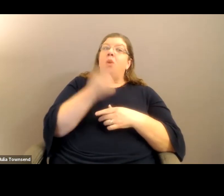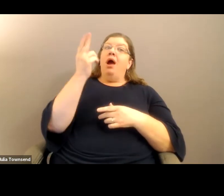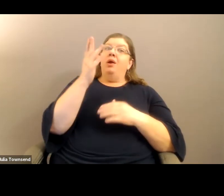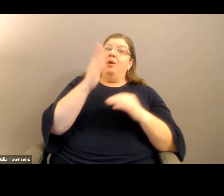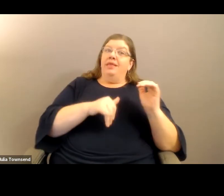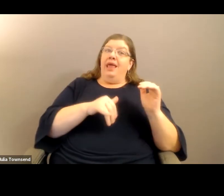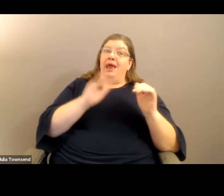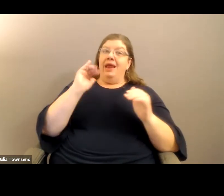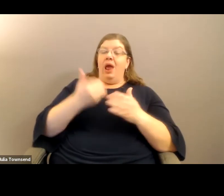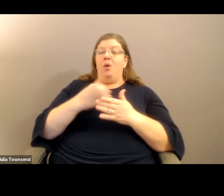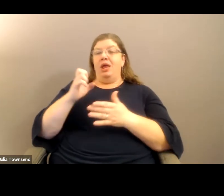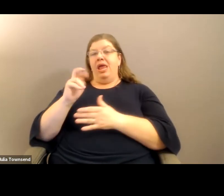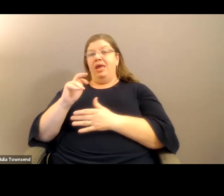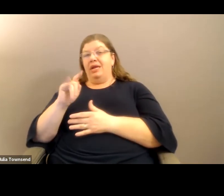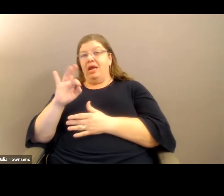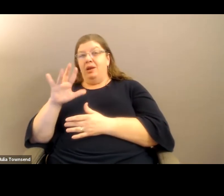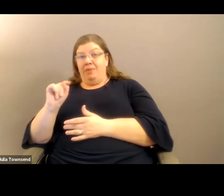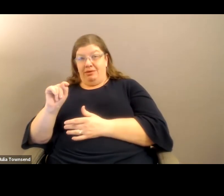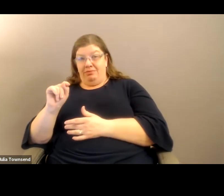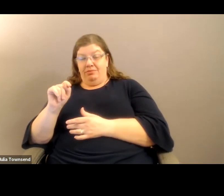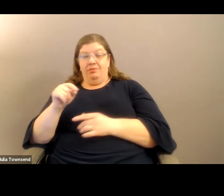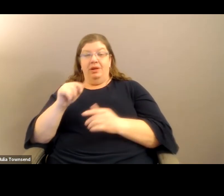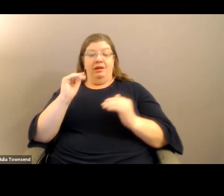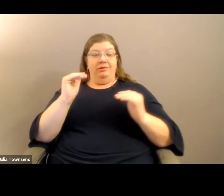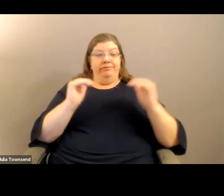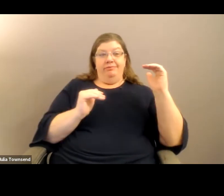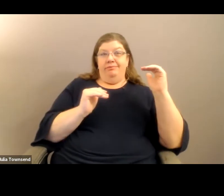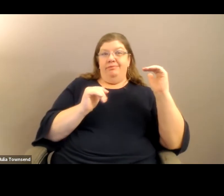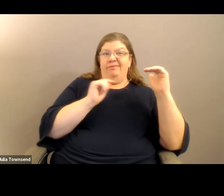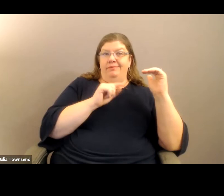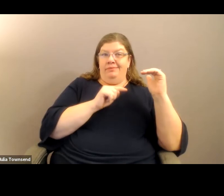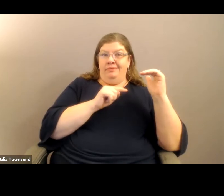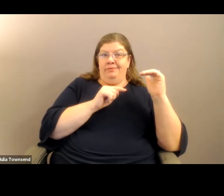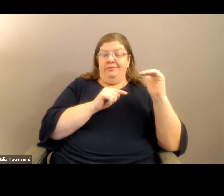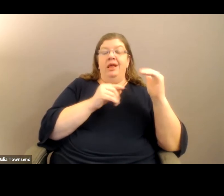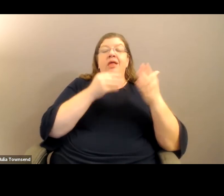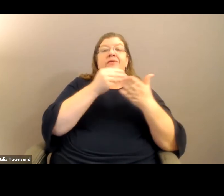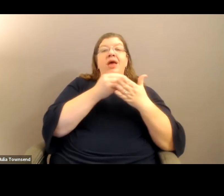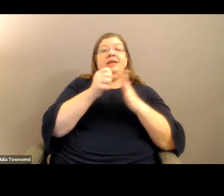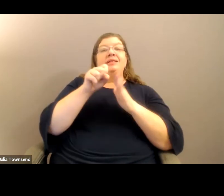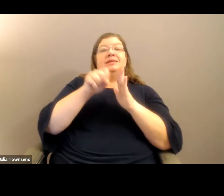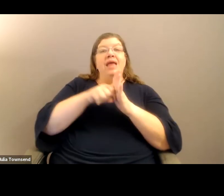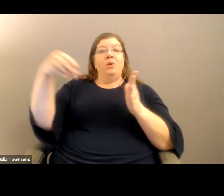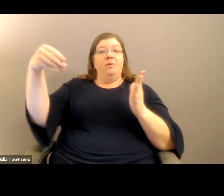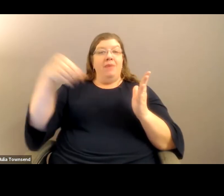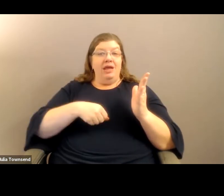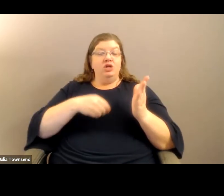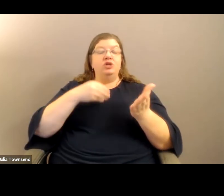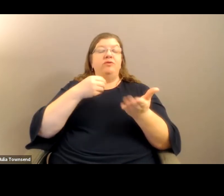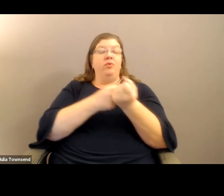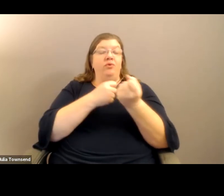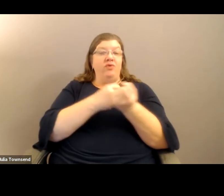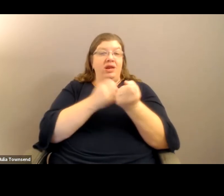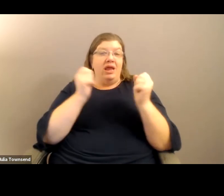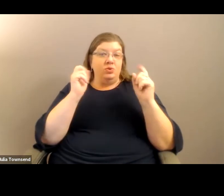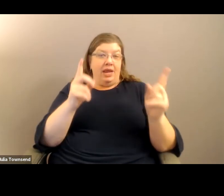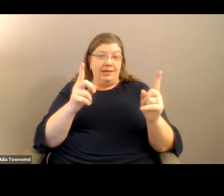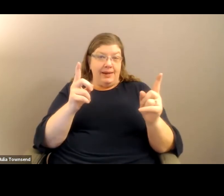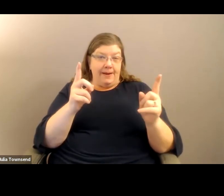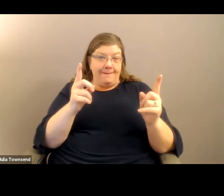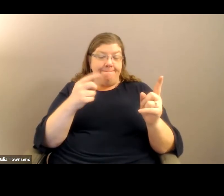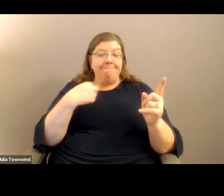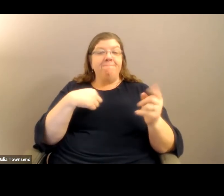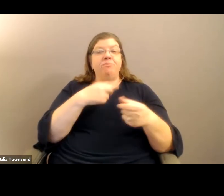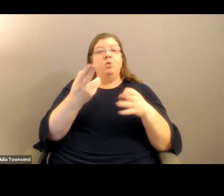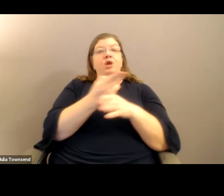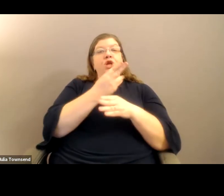our entitlement. It's greater than our entitlement and the funding that the state would pay us to fund education, so we use the